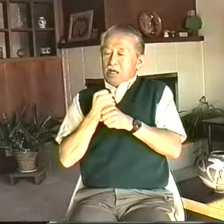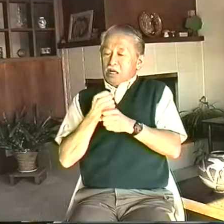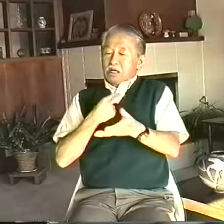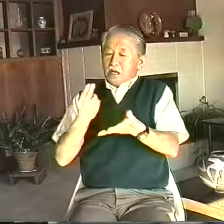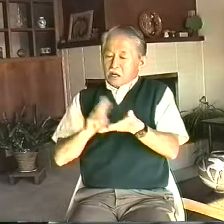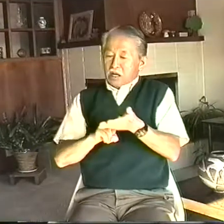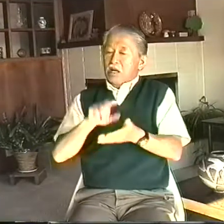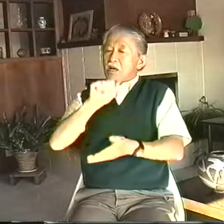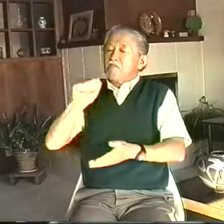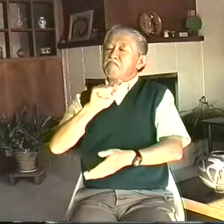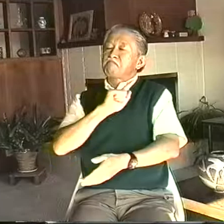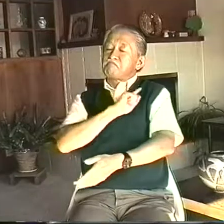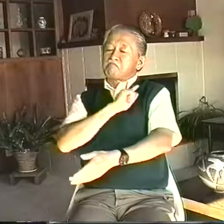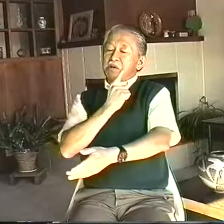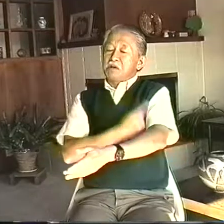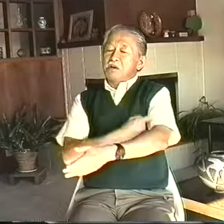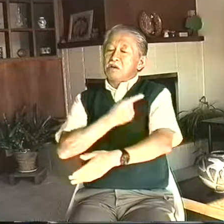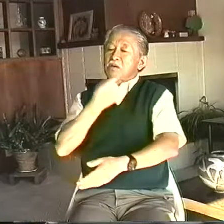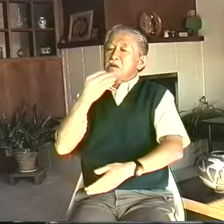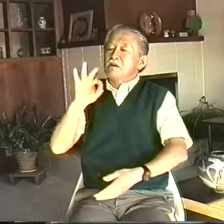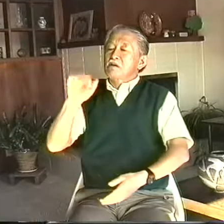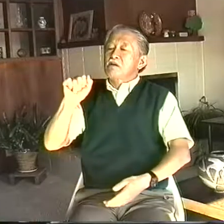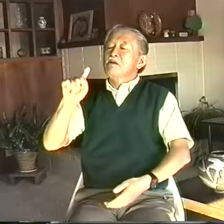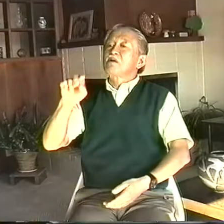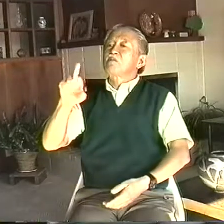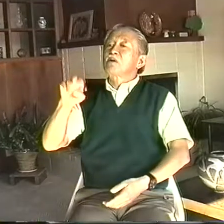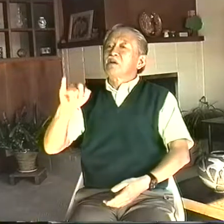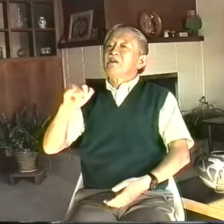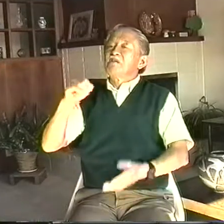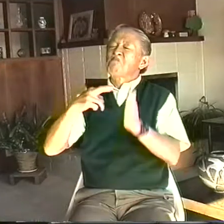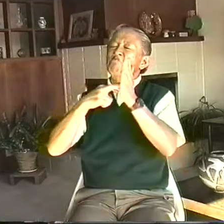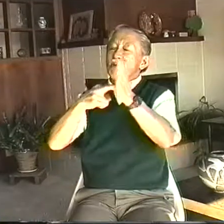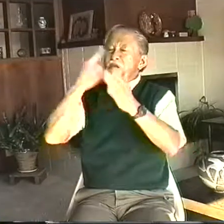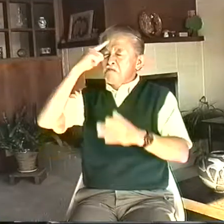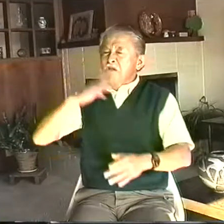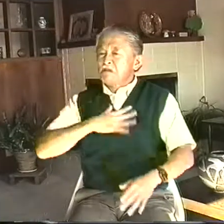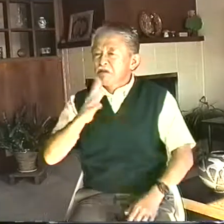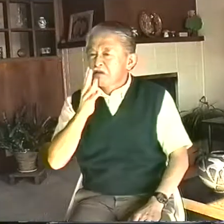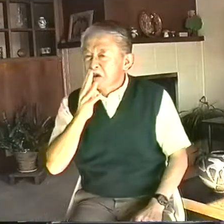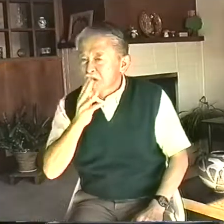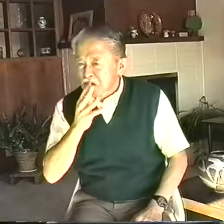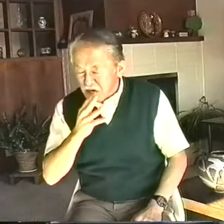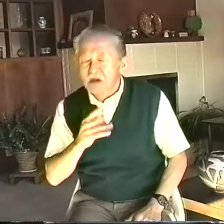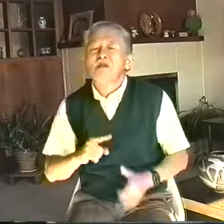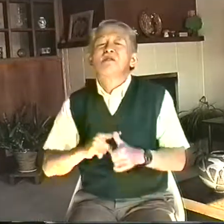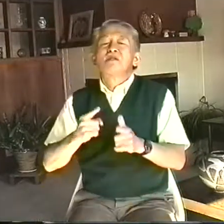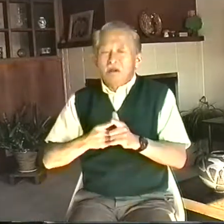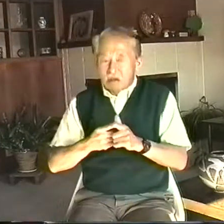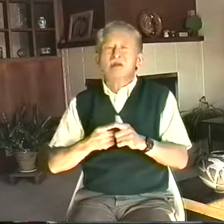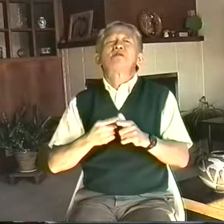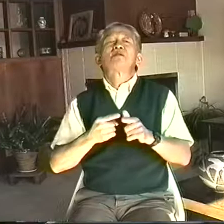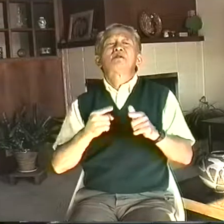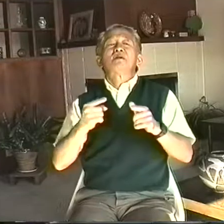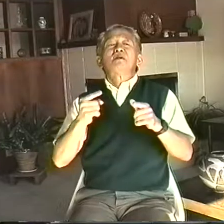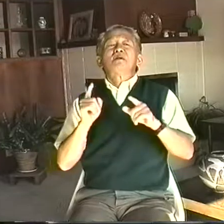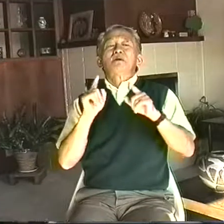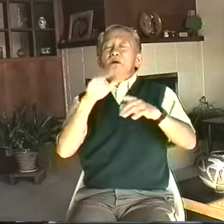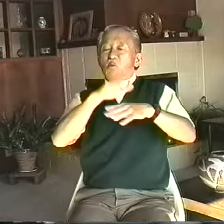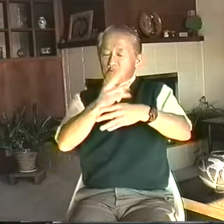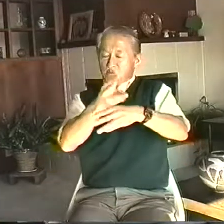the tax forms. My mother signed over a power of attorney so that I could act on my mother's behalf. I